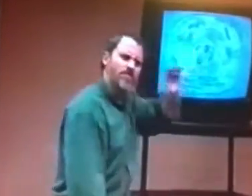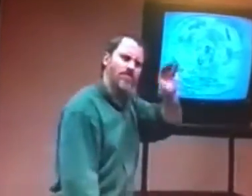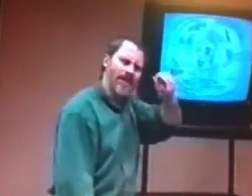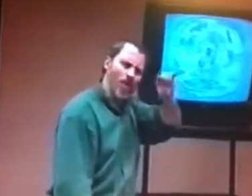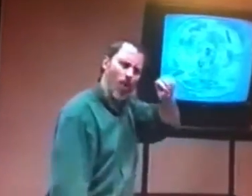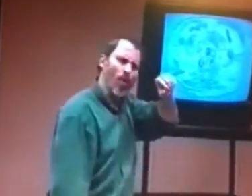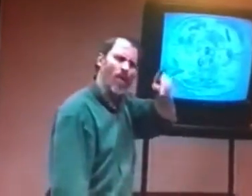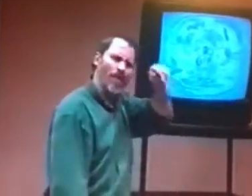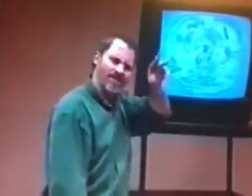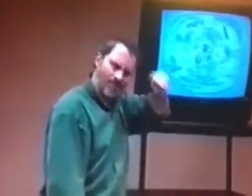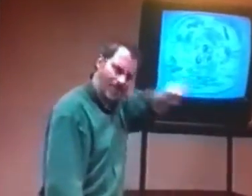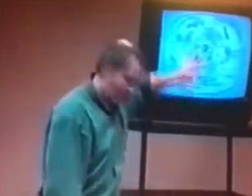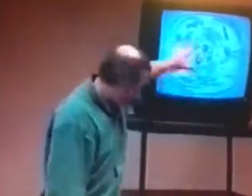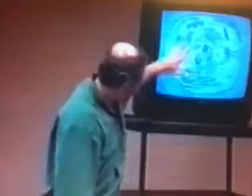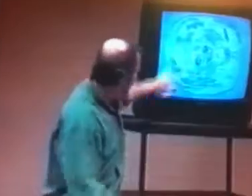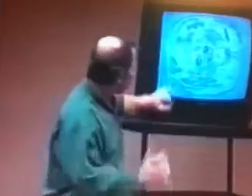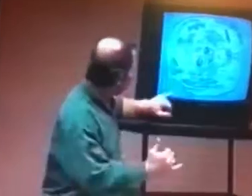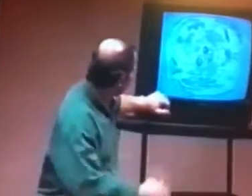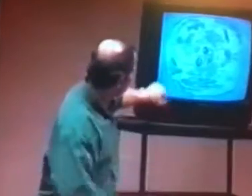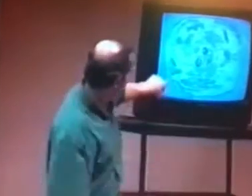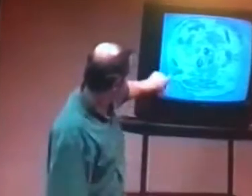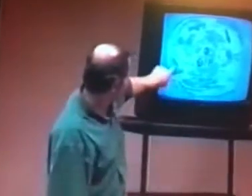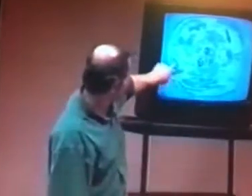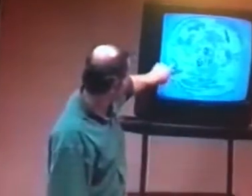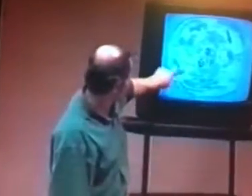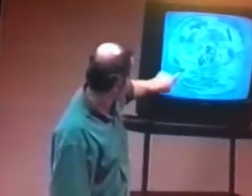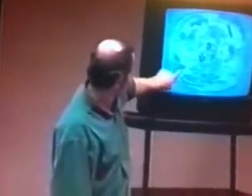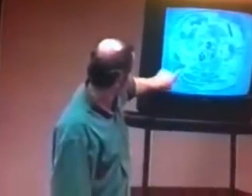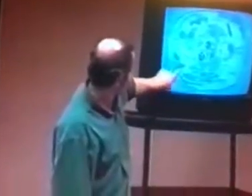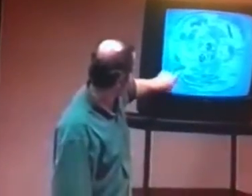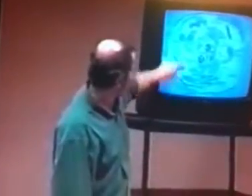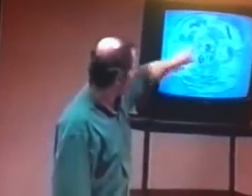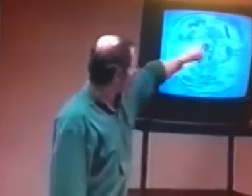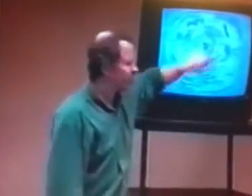water. But that's what it is, the cytoplasm.